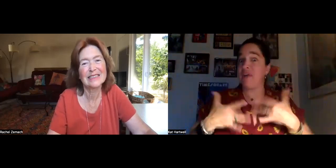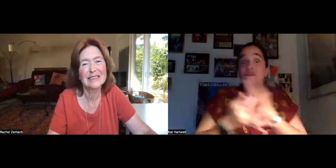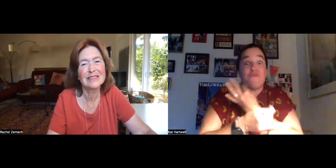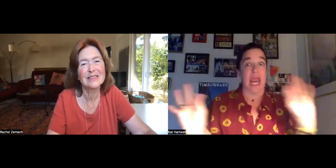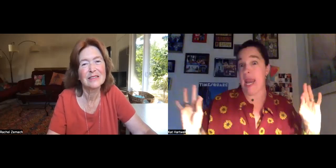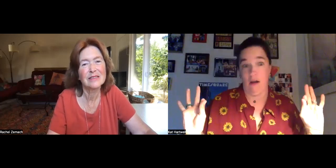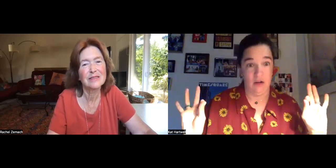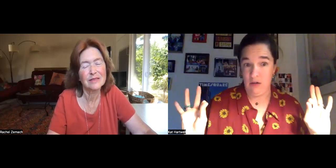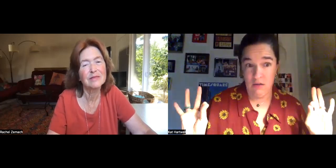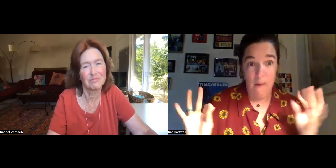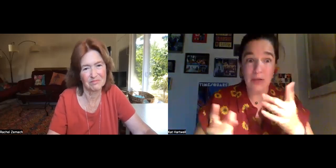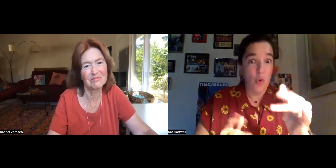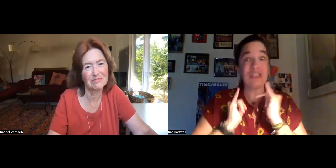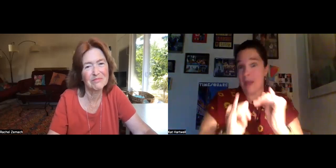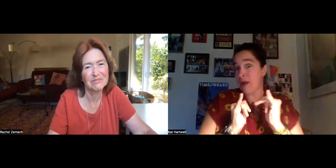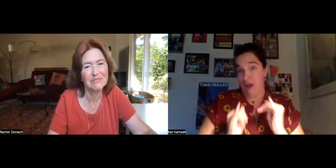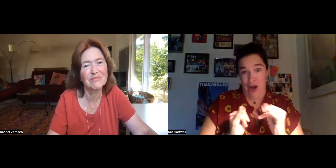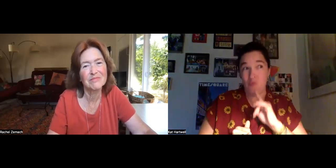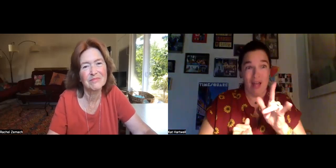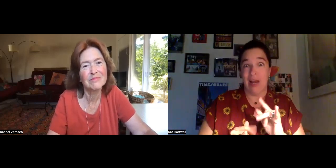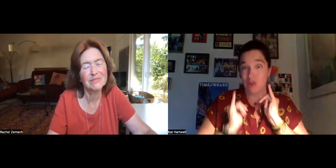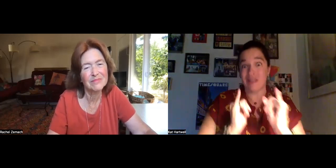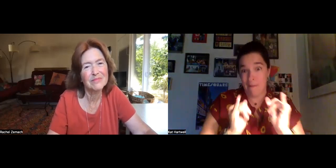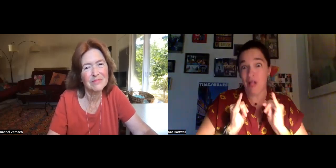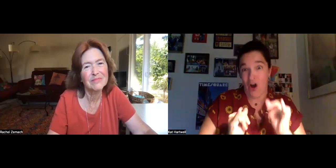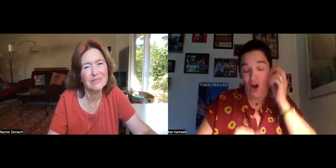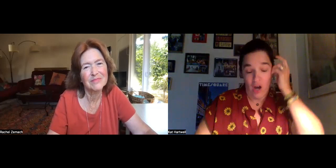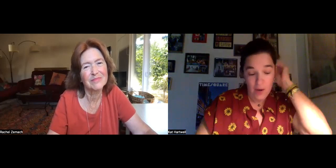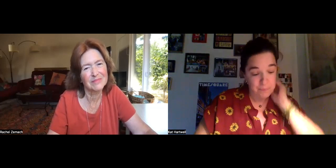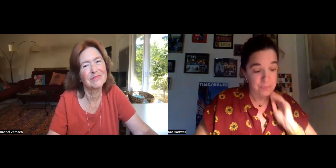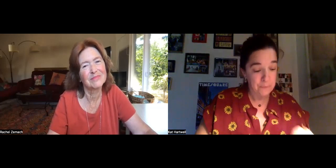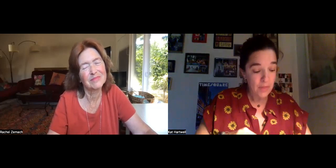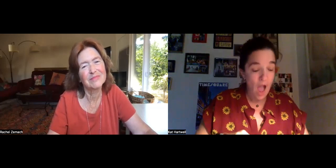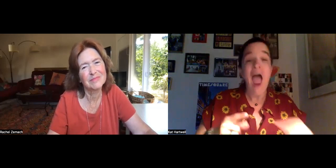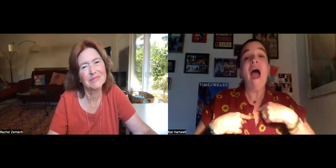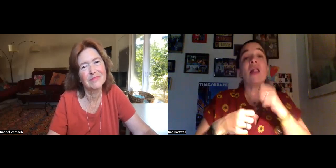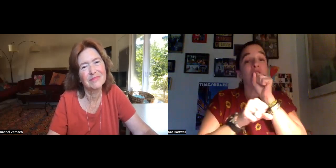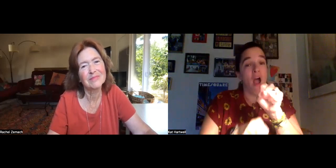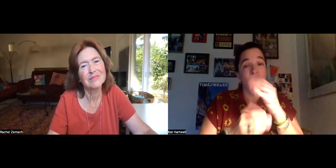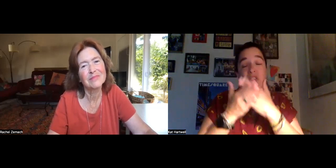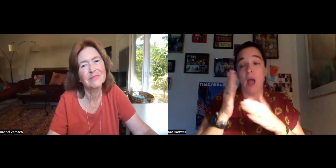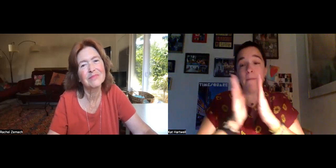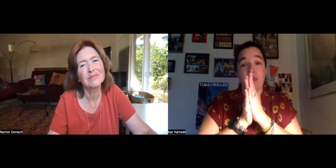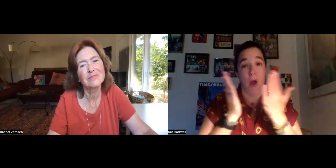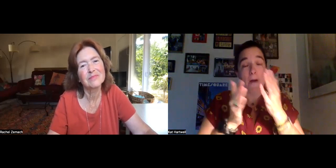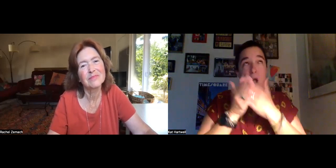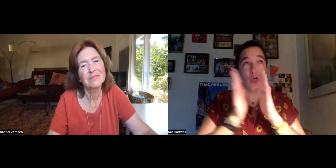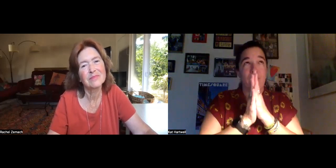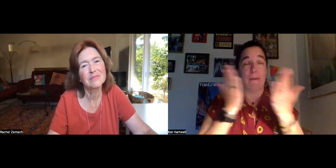feel free. Because we're similar, really, we're similar. And some of the parts of the